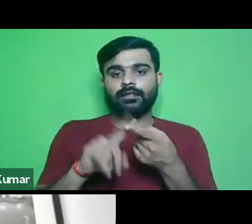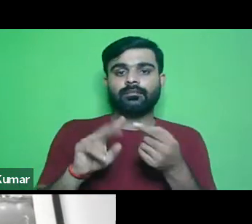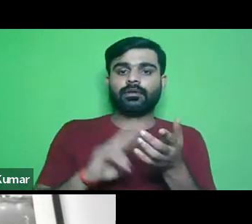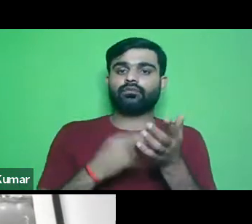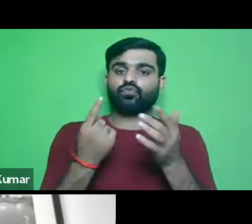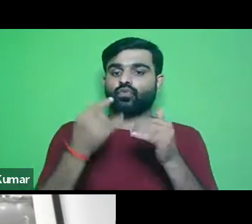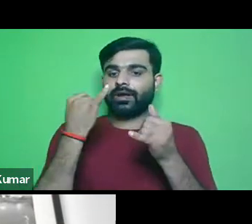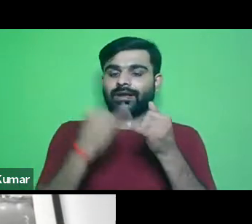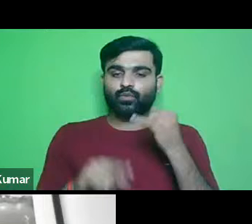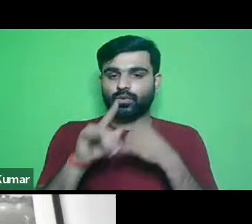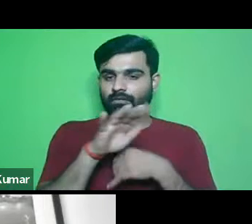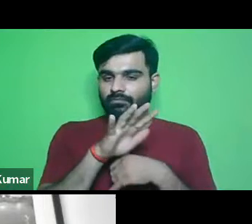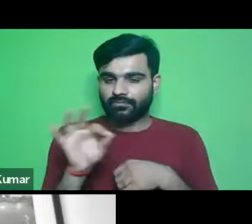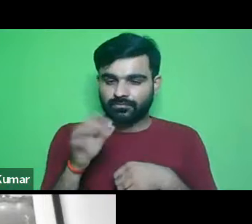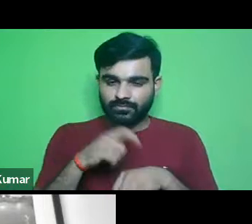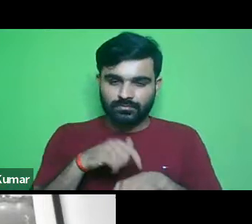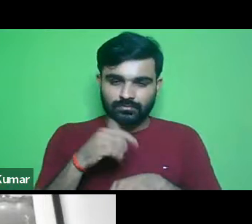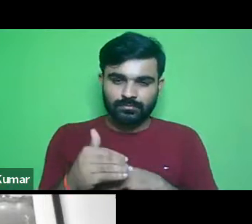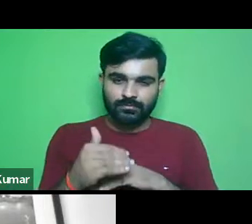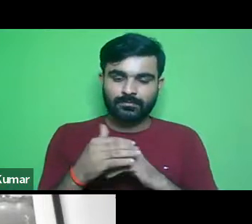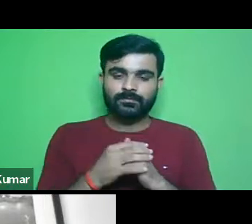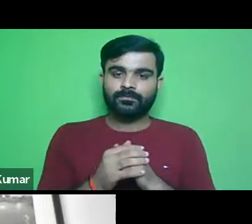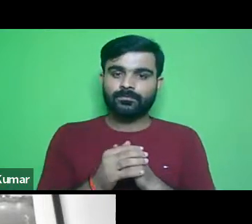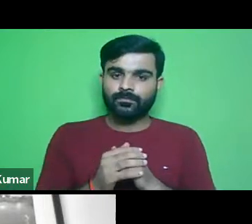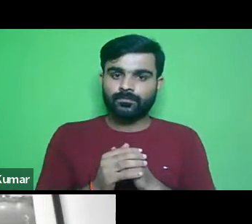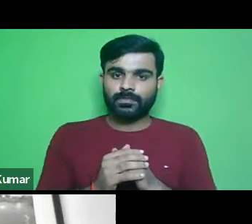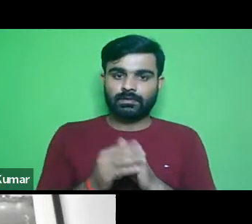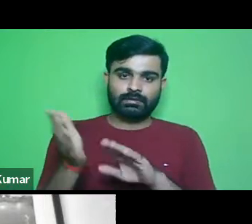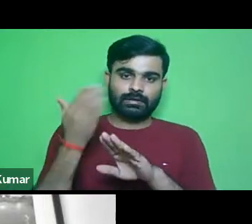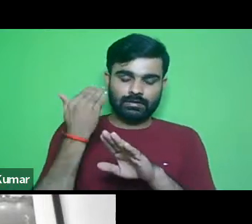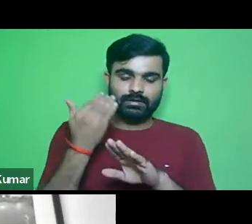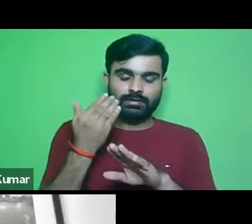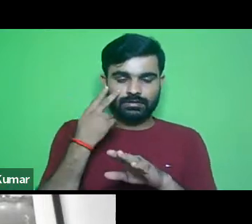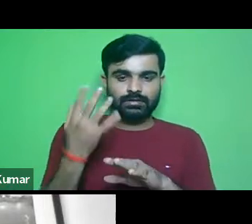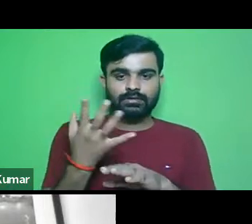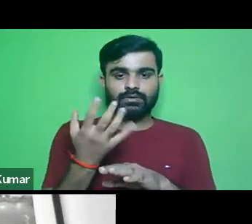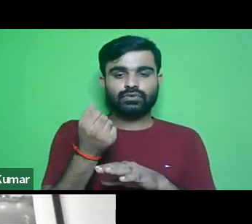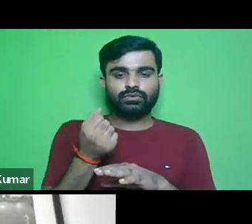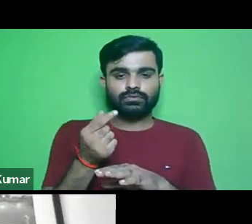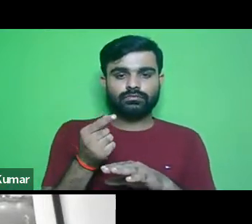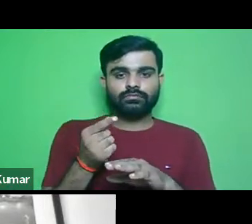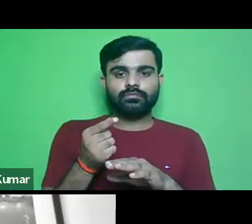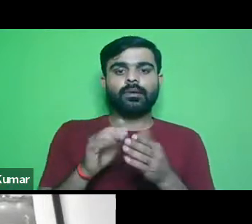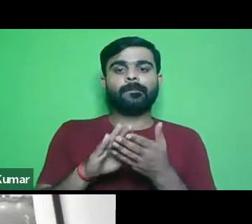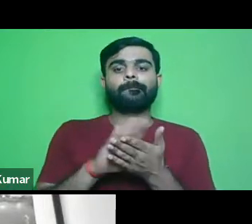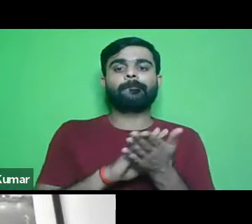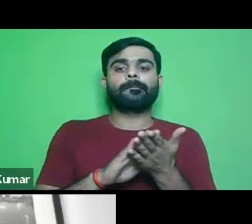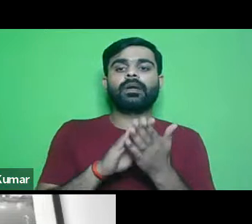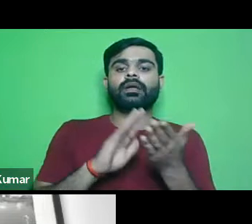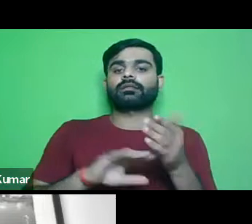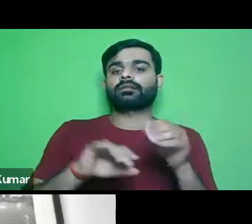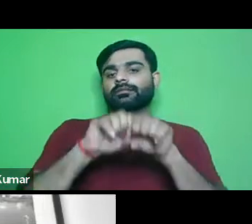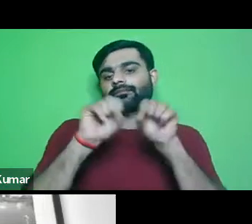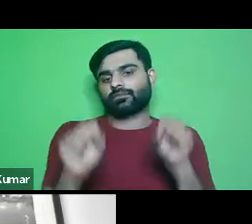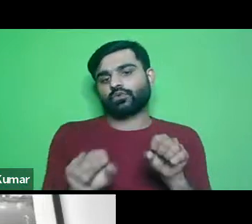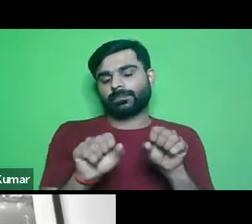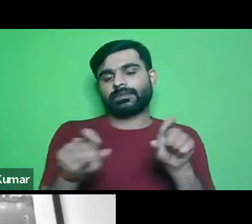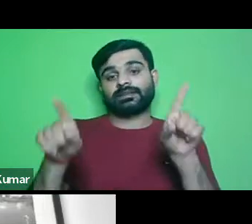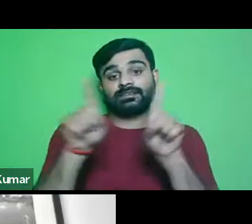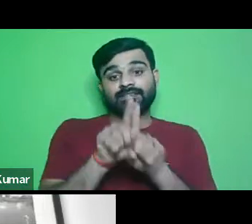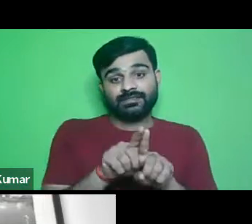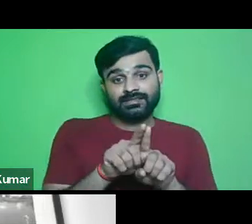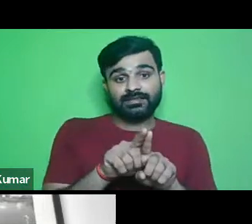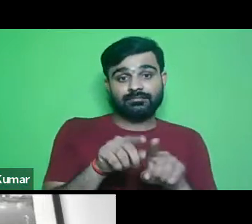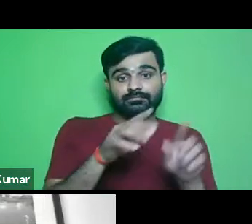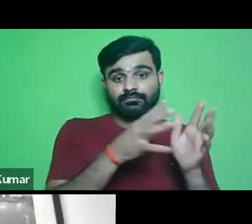and the week before that with the recent diffusion based model. So you look at something like Stable